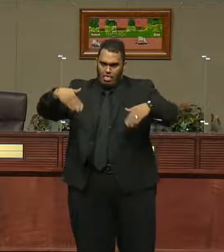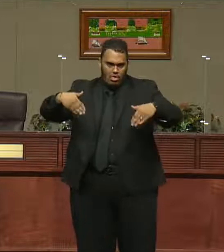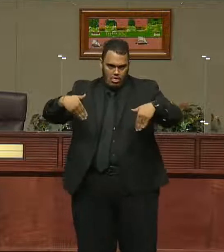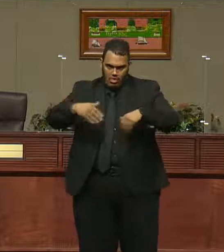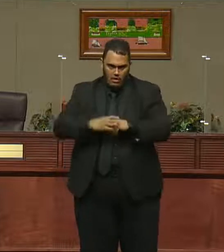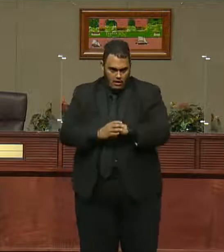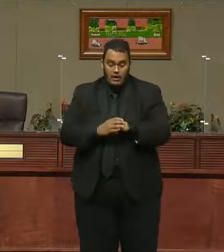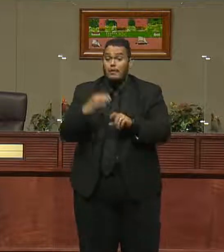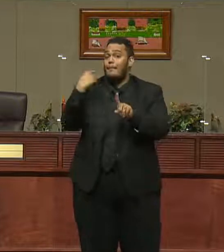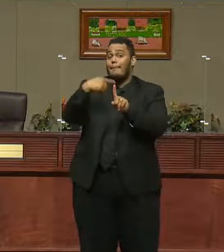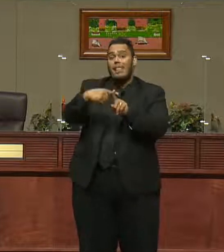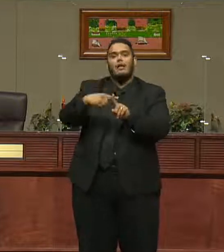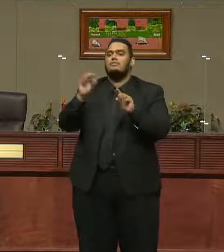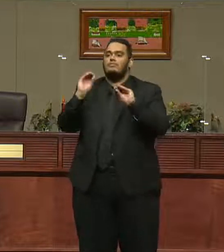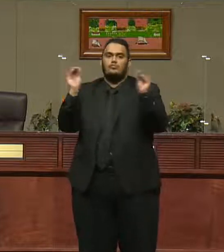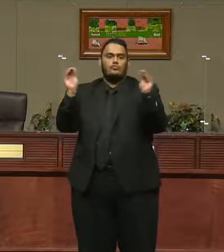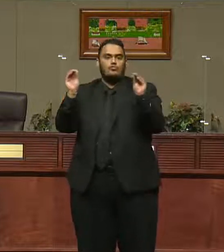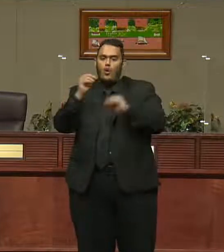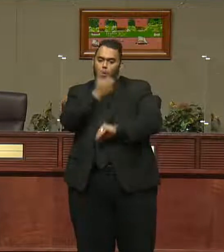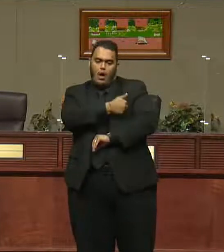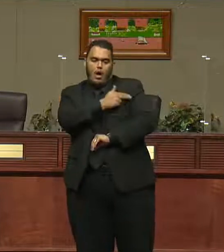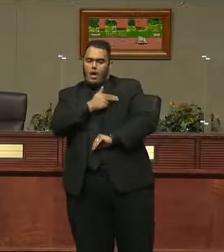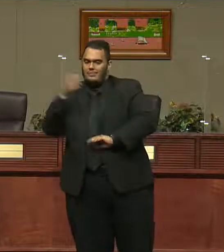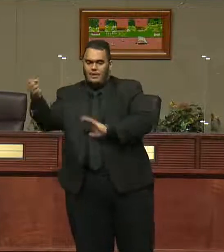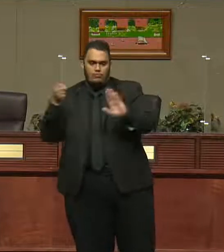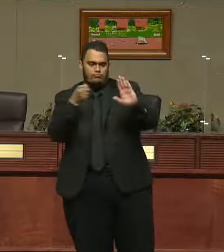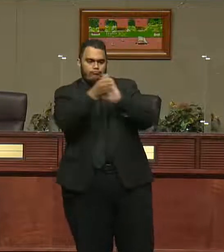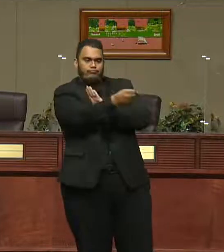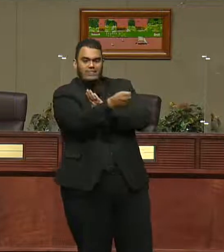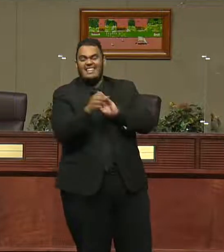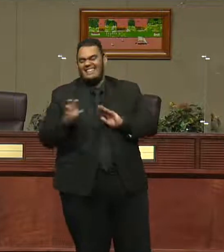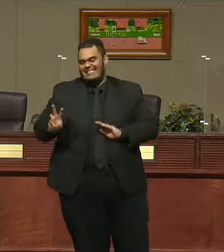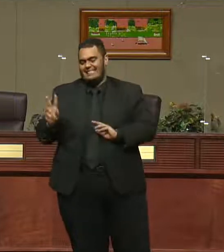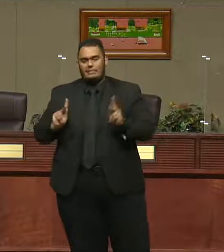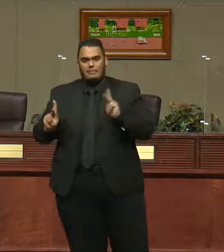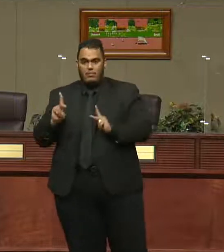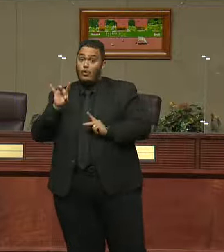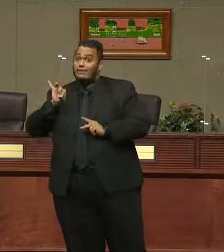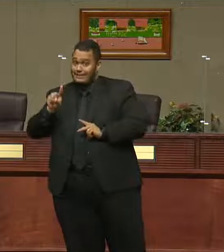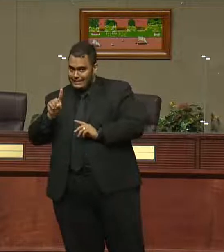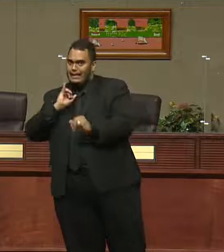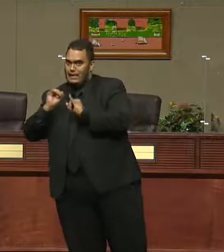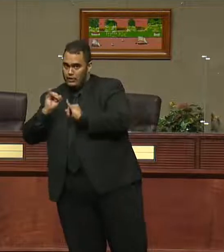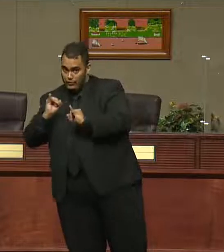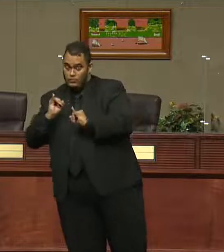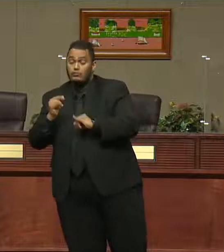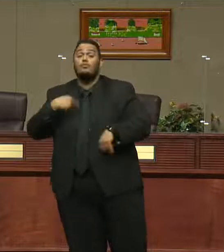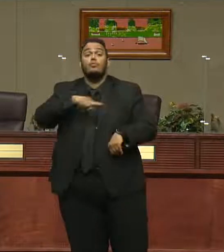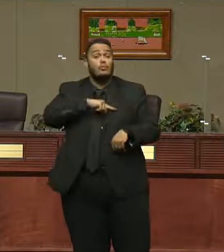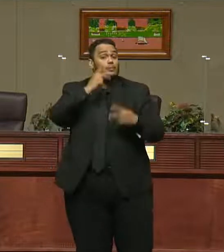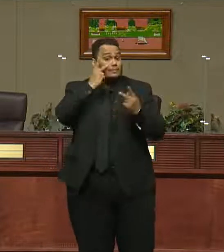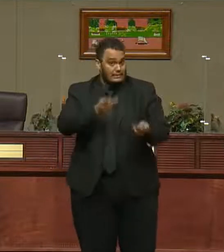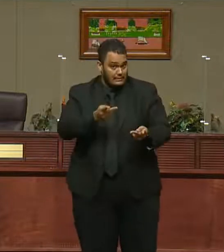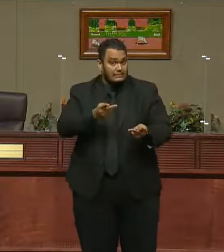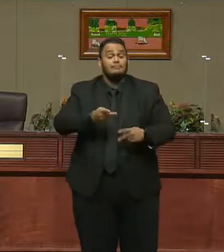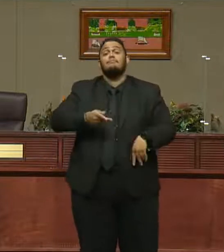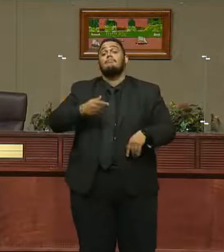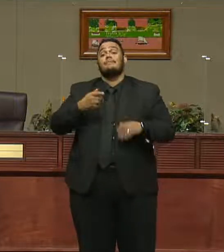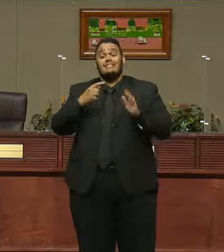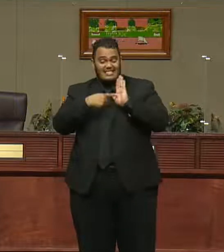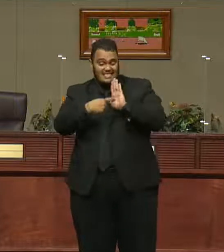among the 6 who were interviewed. There were a variety of symptoms such as diarrhea, headache, and fatigue,